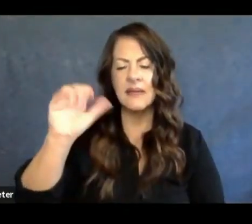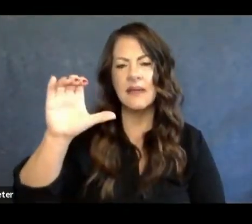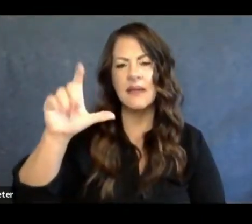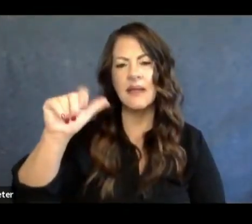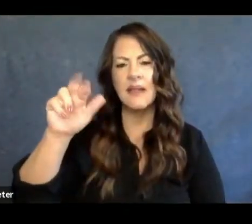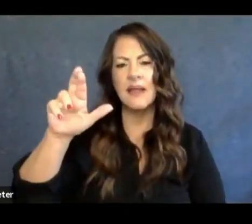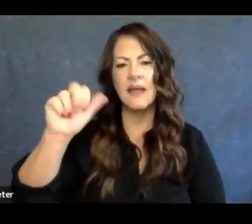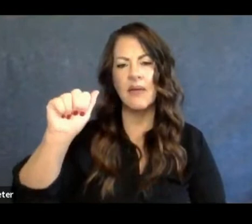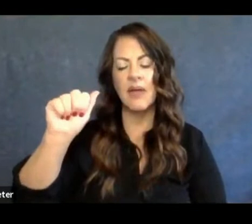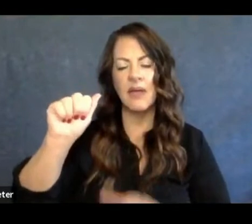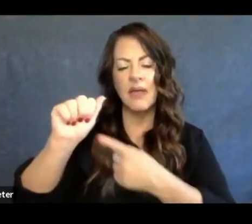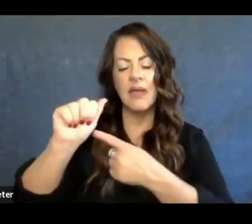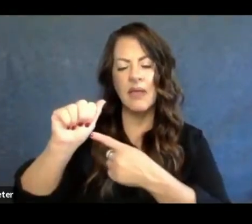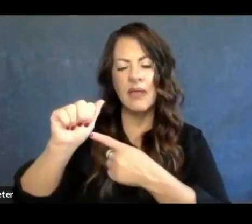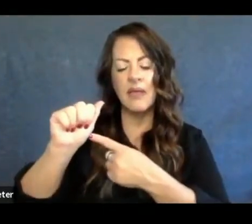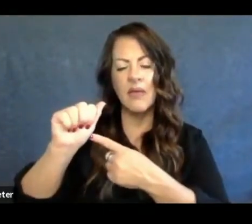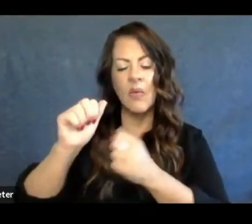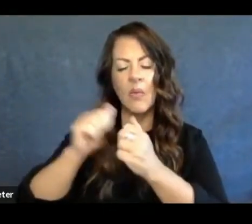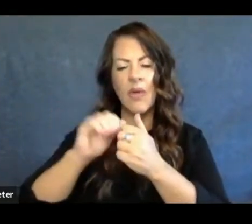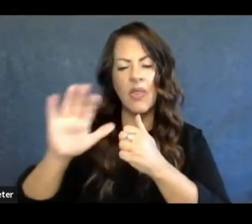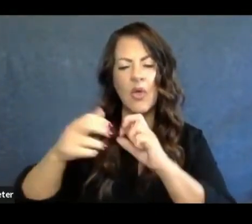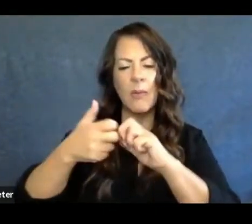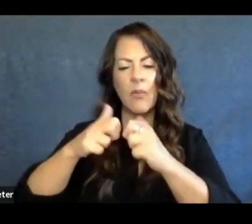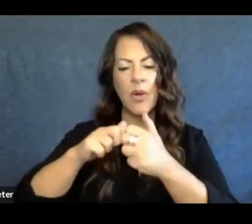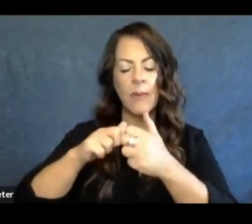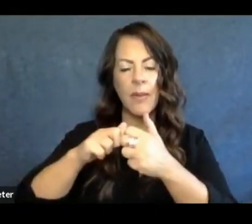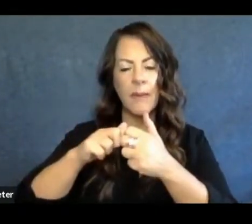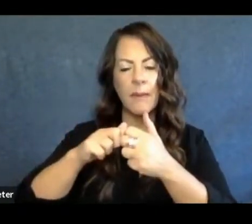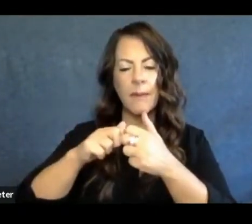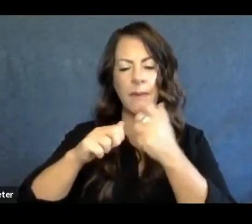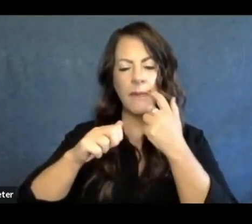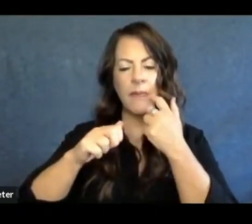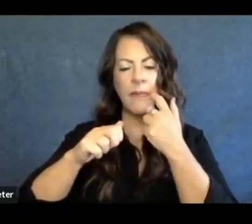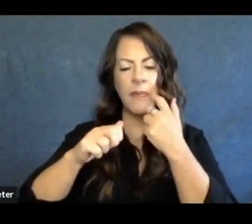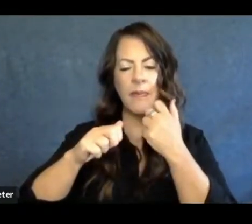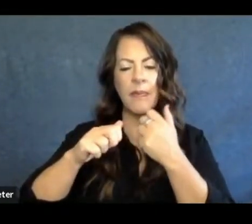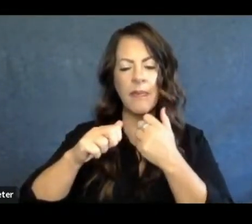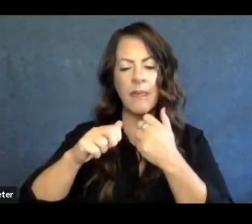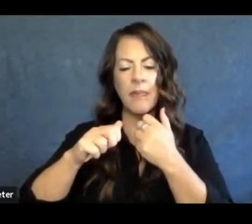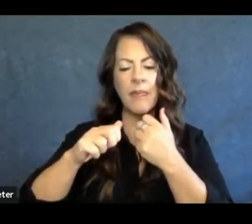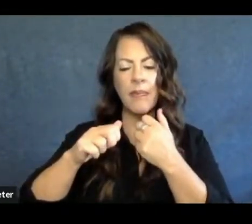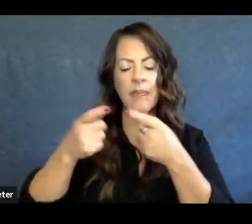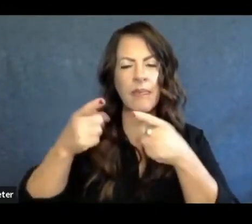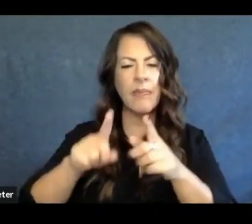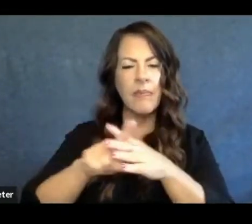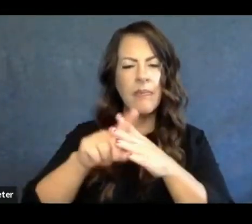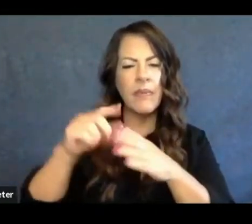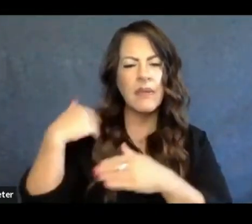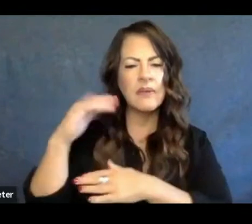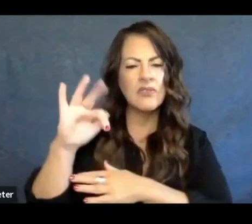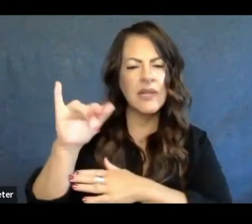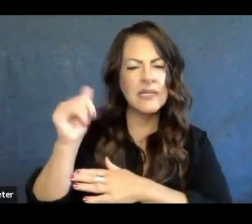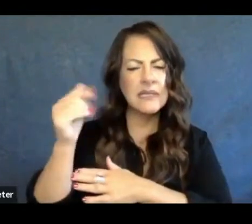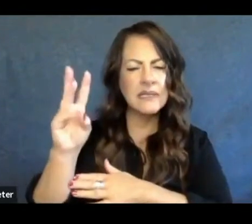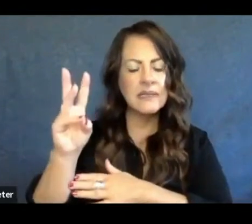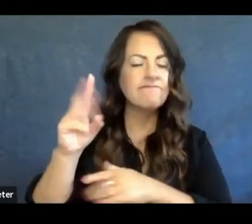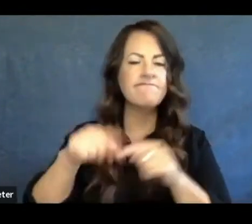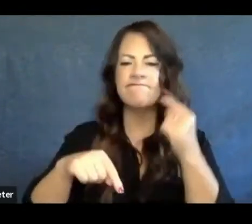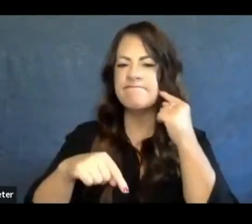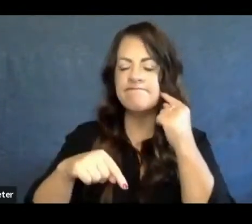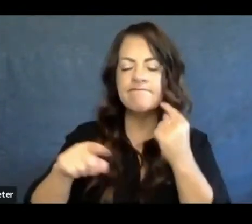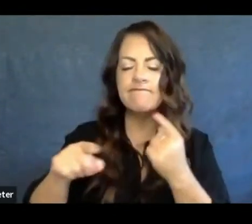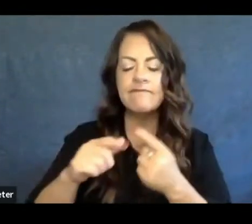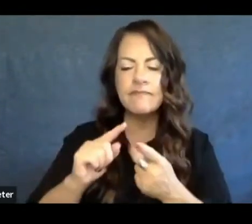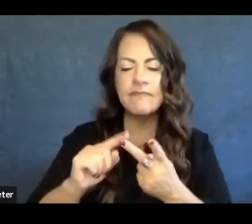says the problems with underreporting dated back to July 16th. The second thing is, exactly when do